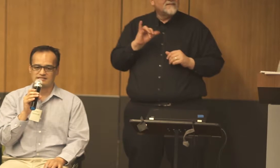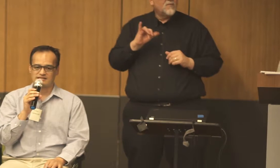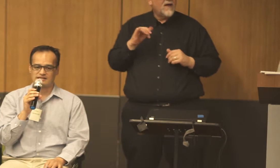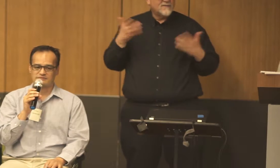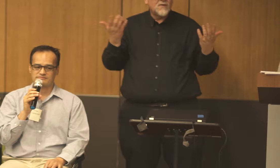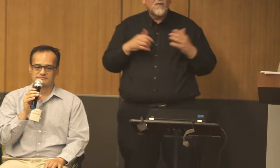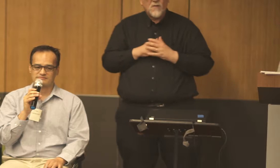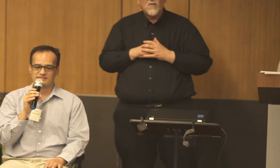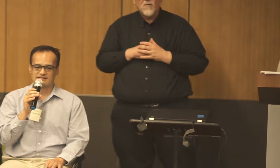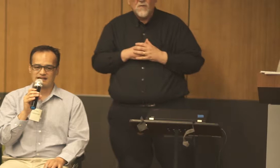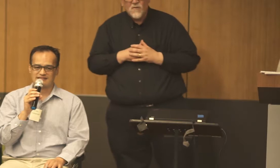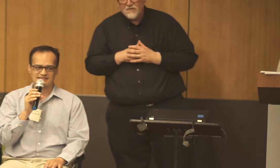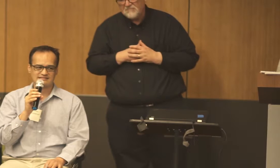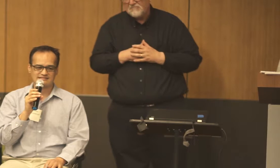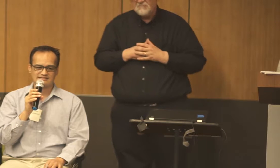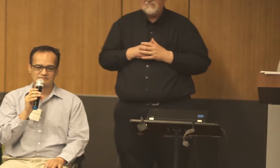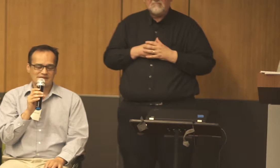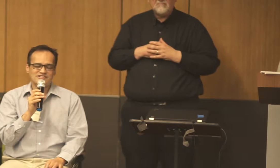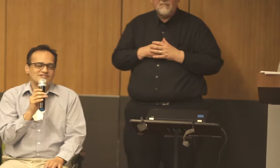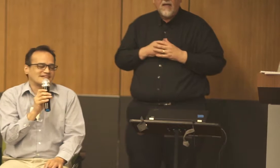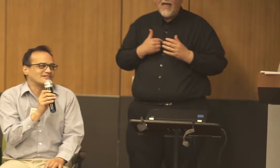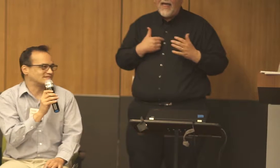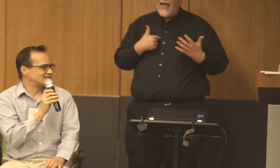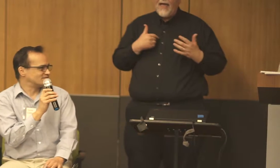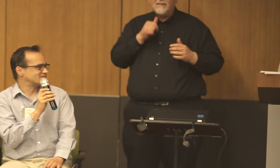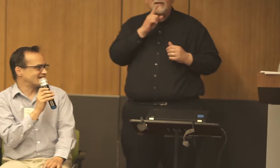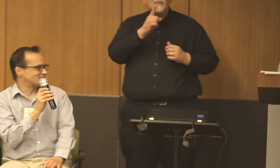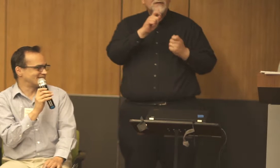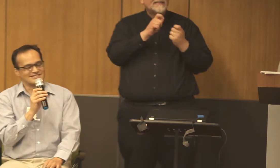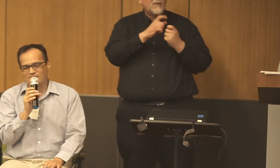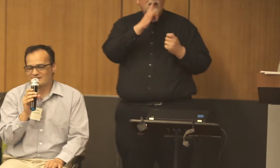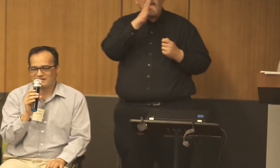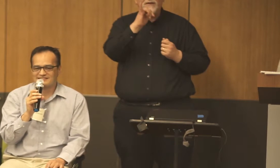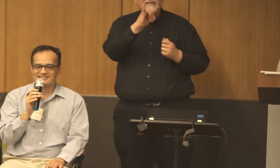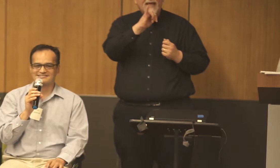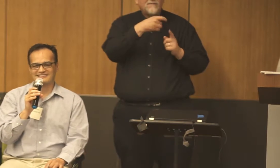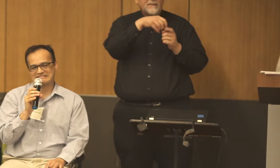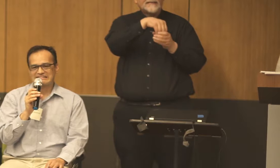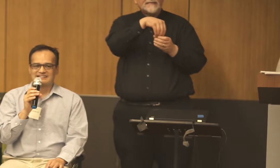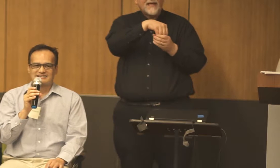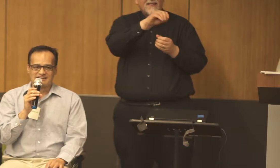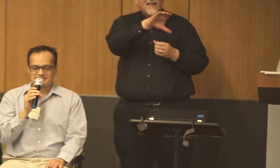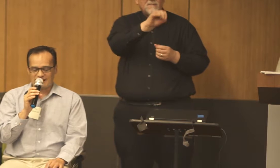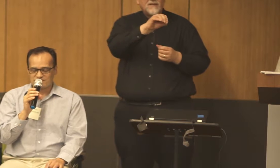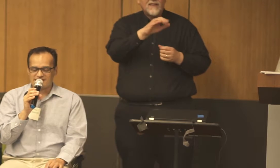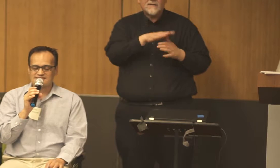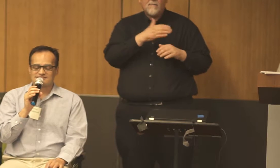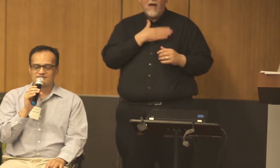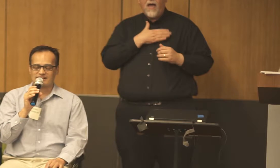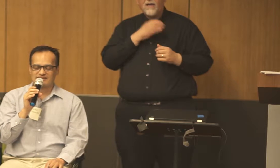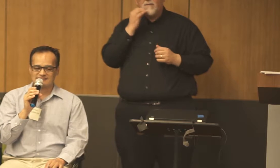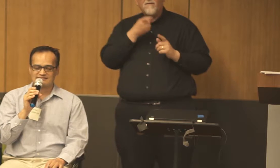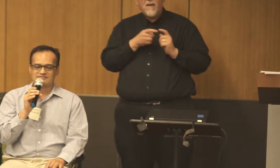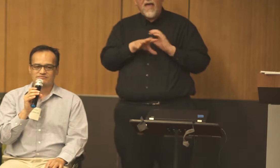So I think, but I'm not sure exactly what that looks like. I mean, that's just my opinion. That's like as an